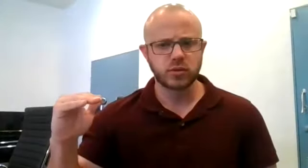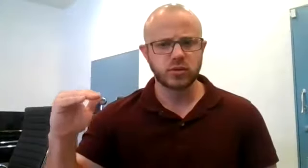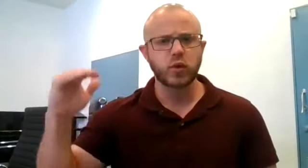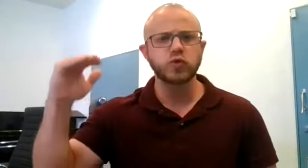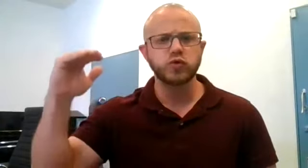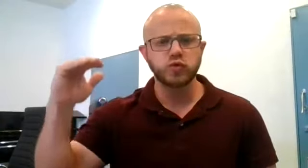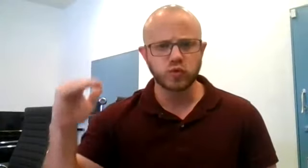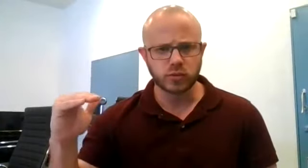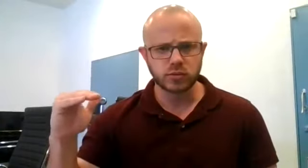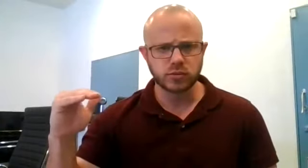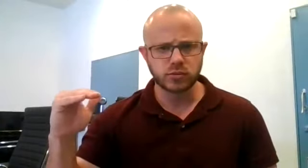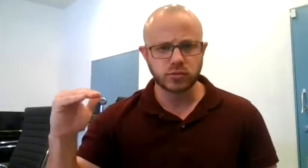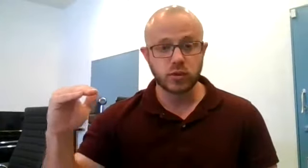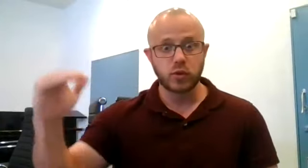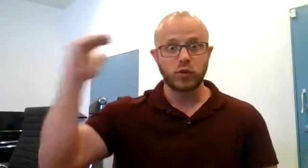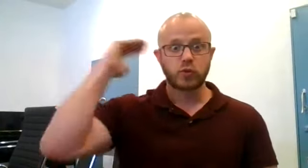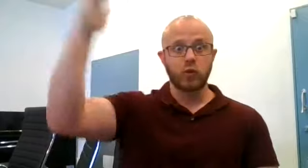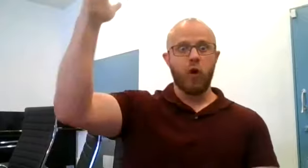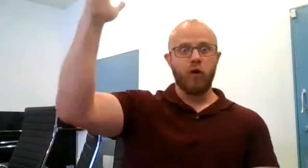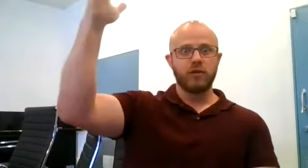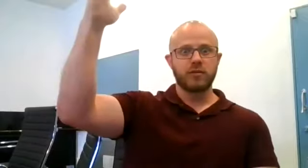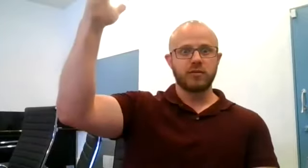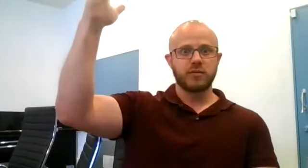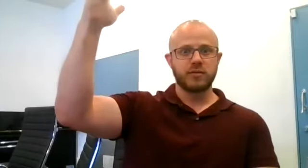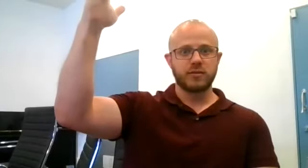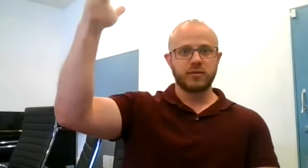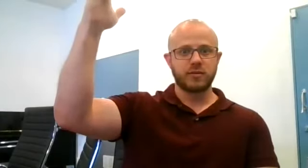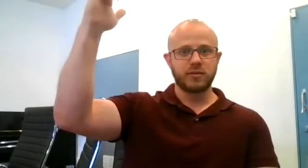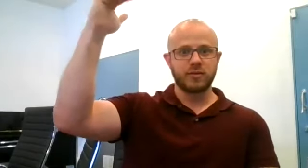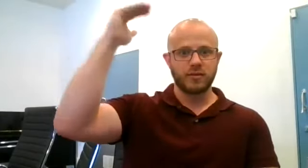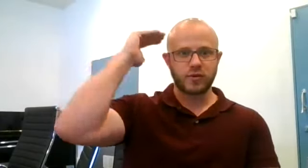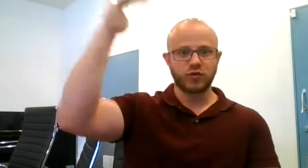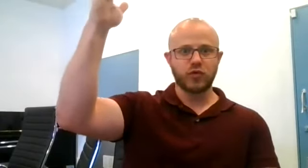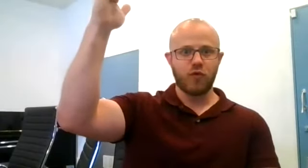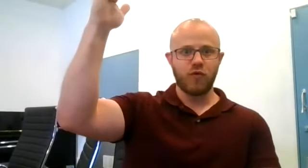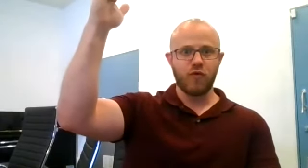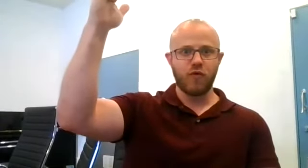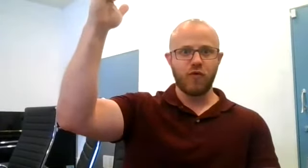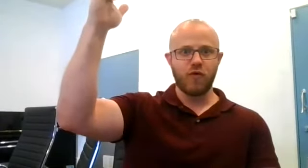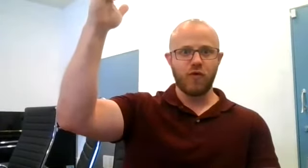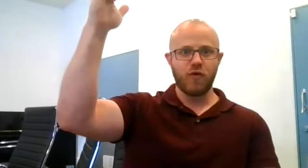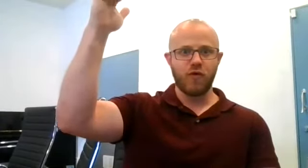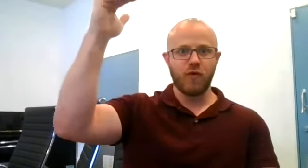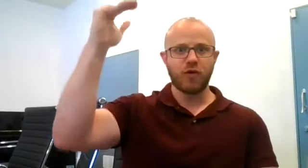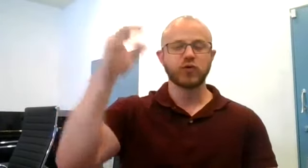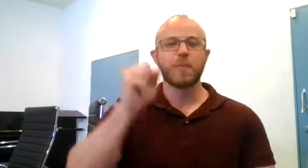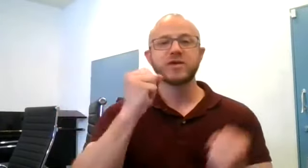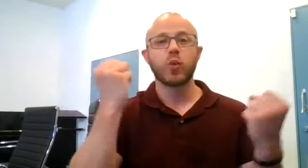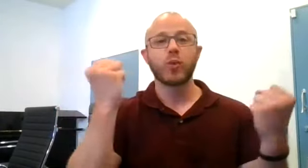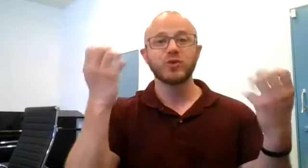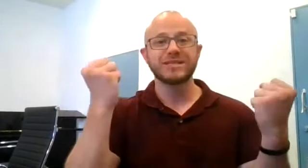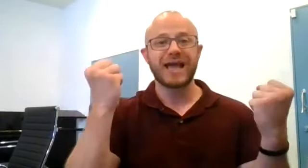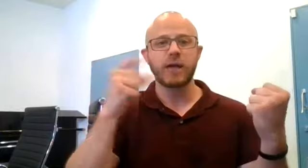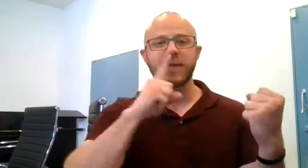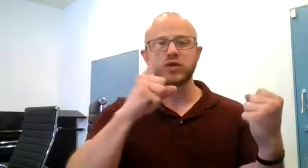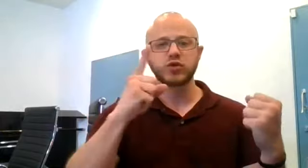Short, short as in height versus tall, tall. So when you